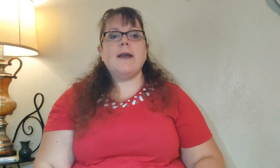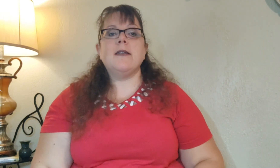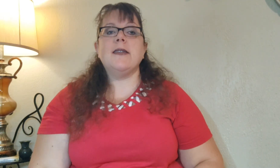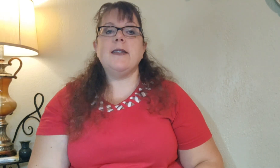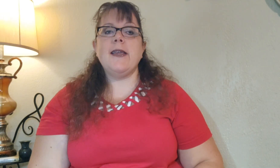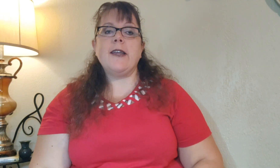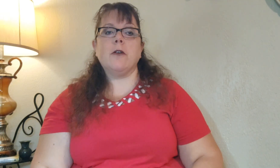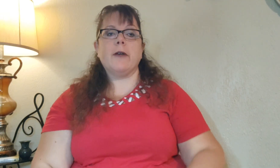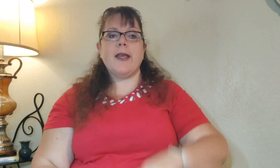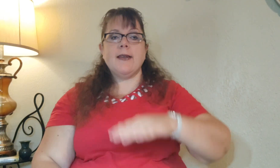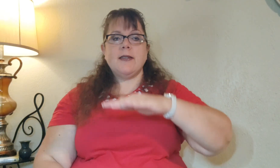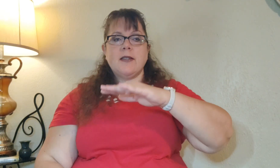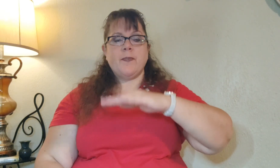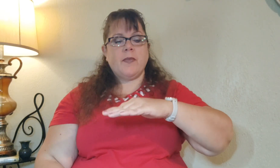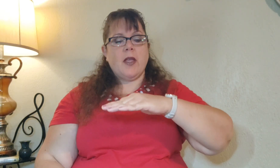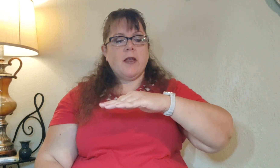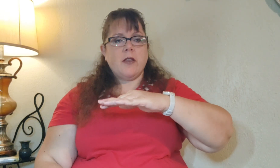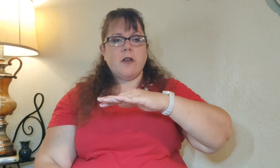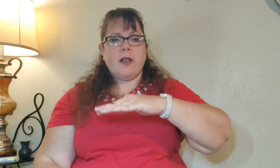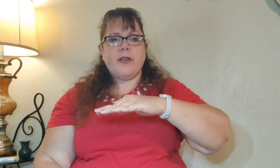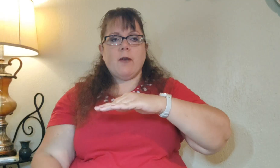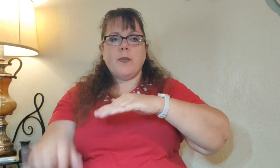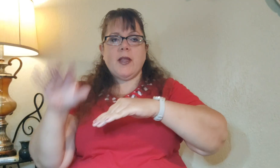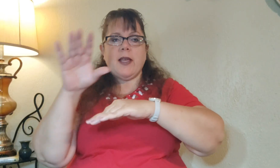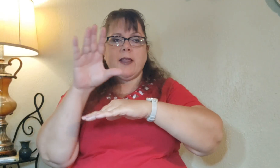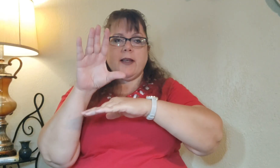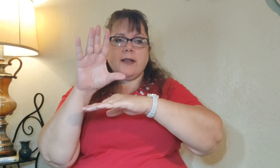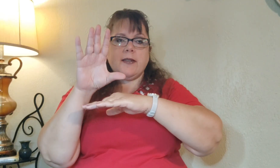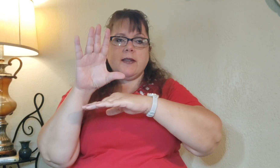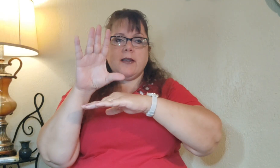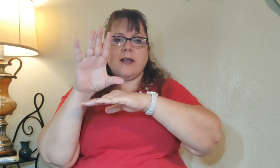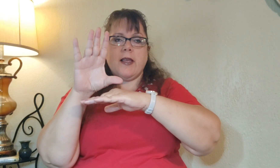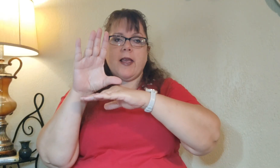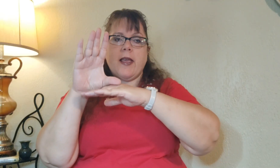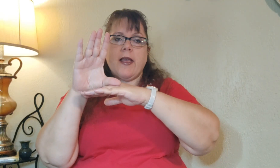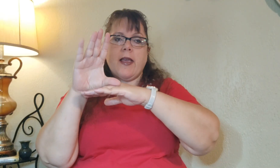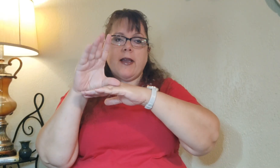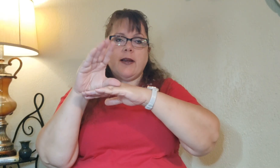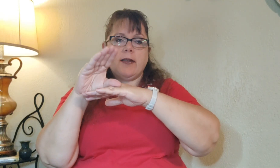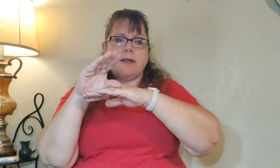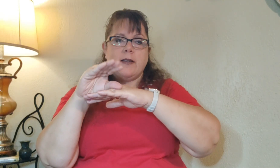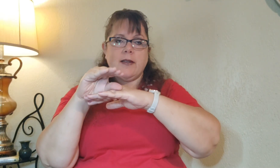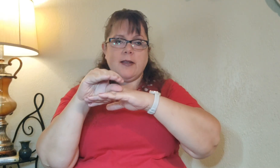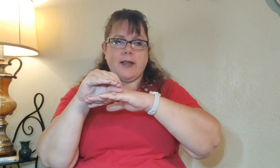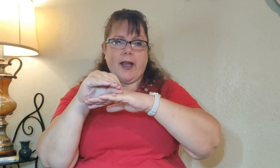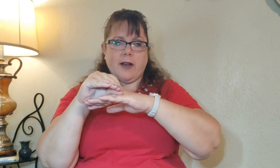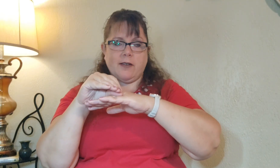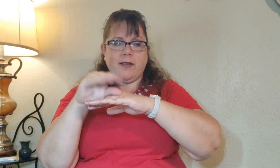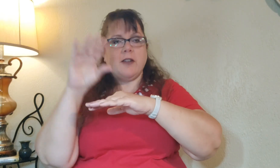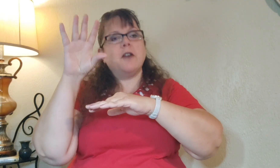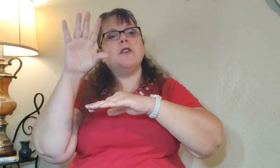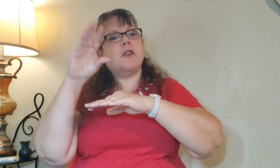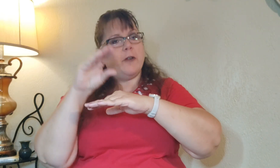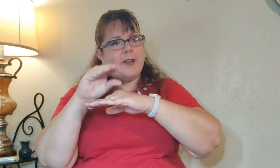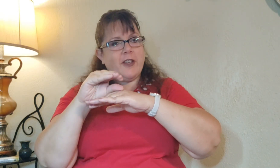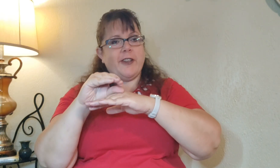And to decrease, your left hand would be like this and down, because you're going,